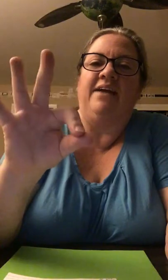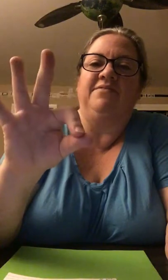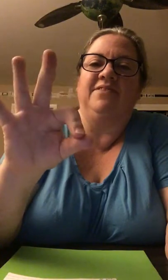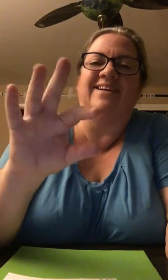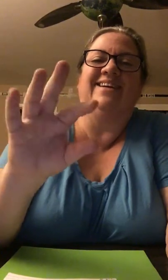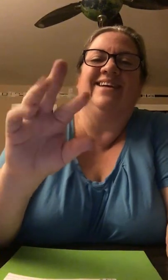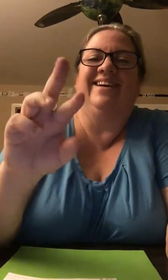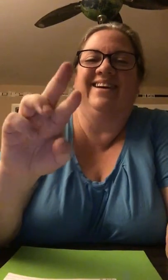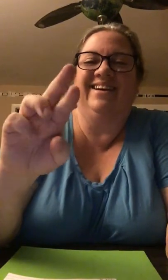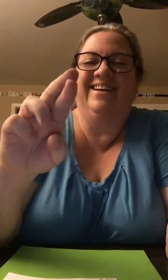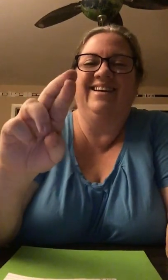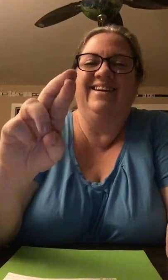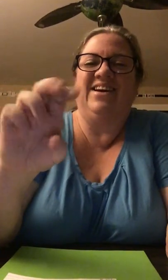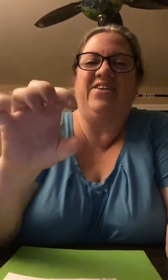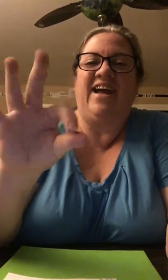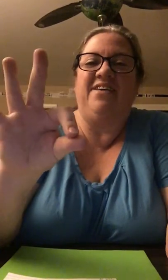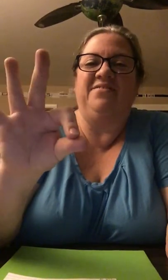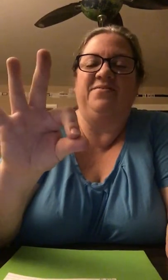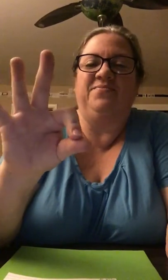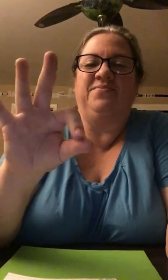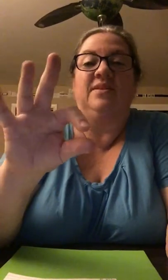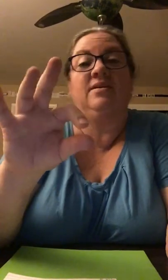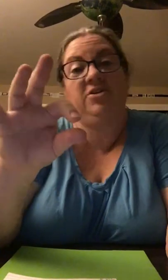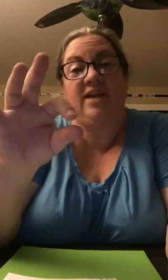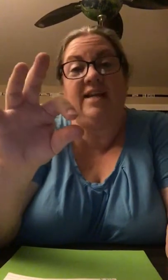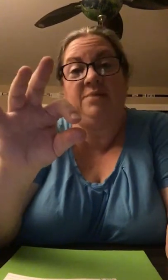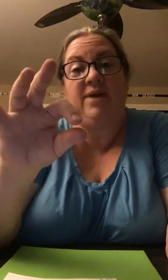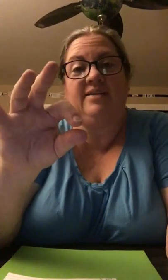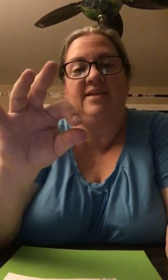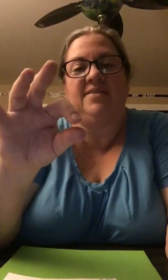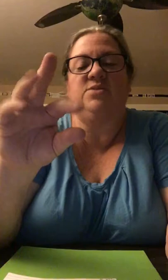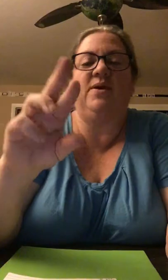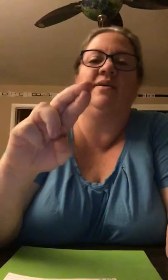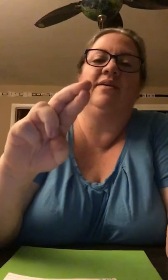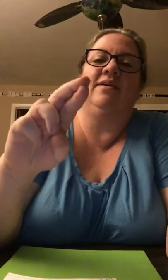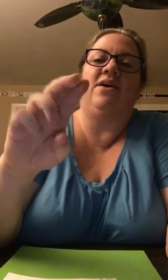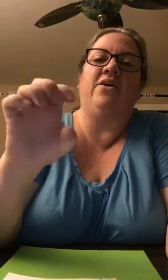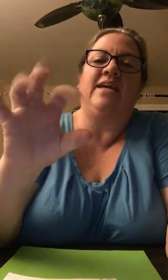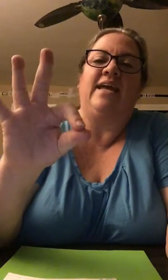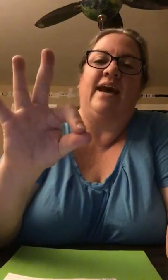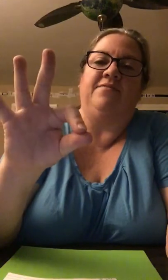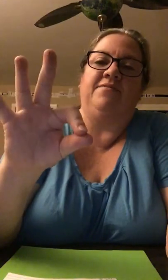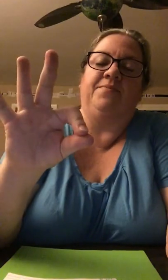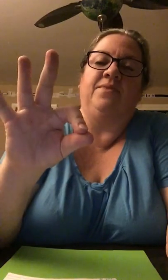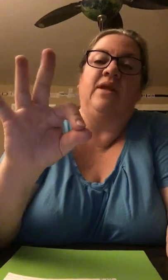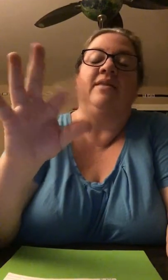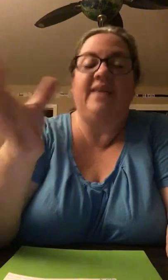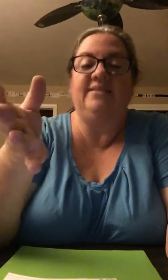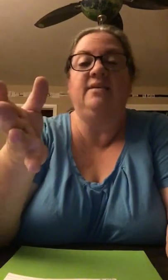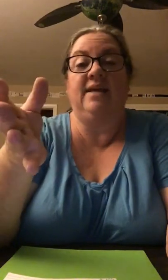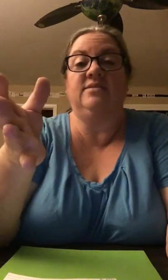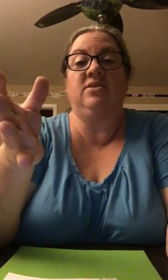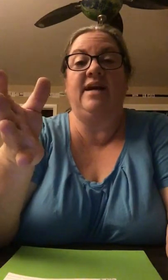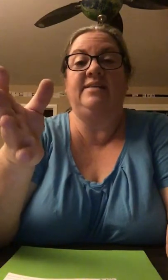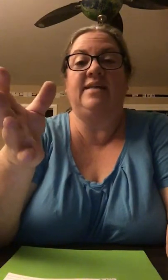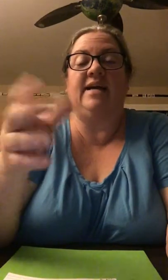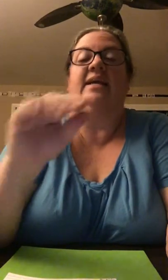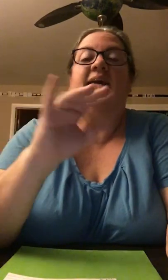REF. REF. Clearly I need practice on this one. REF. That's a lexicalized sign. It's